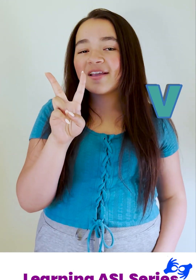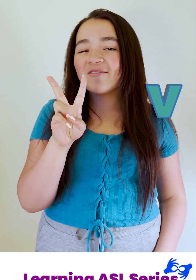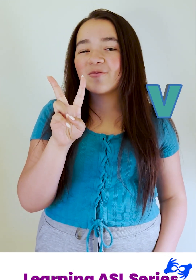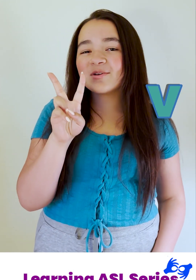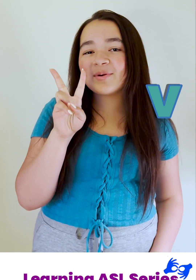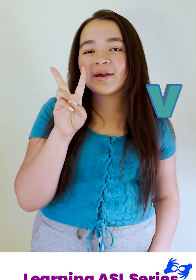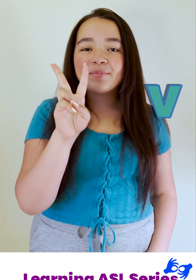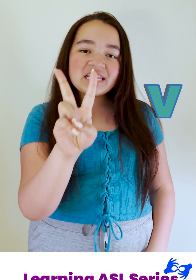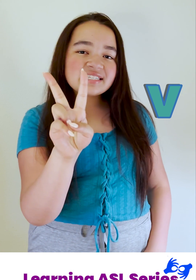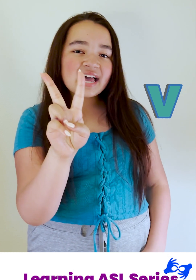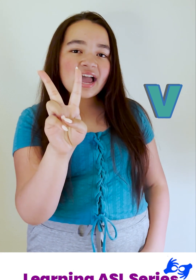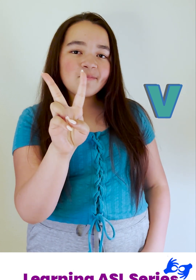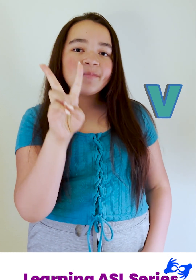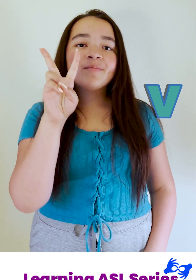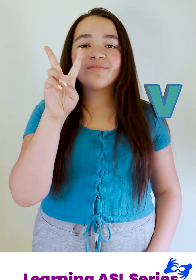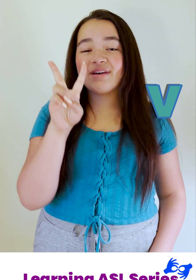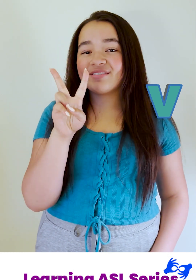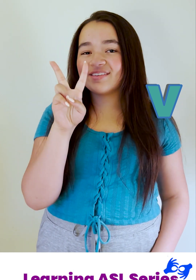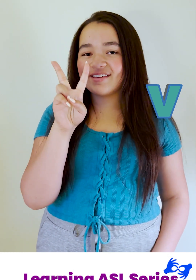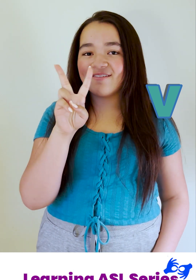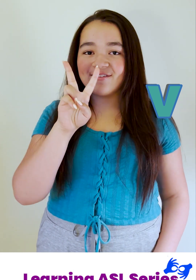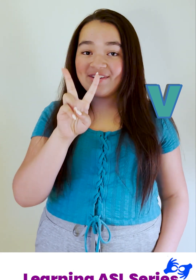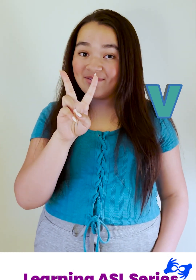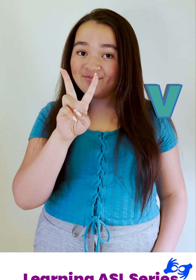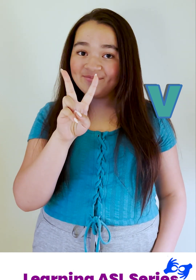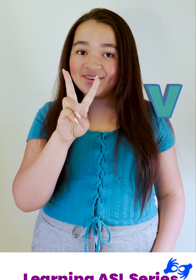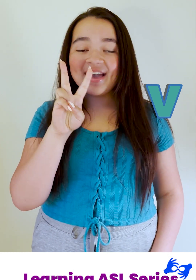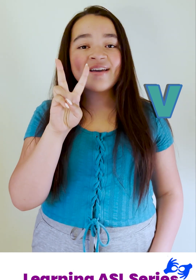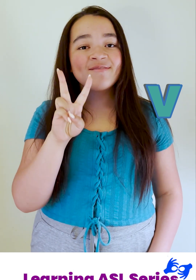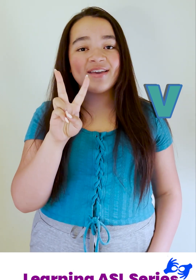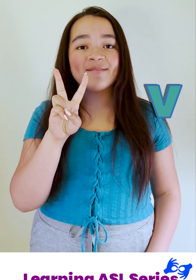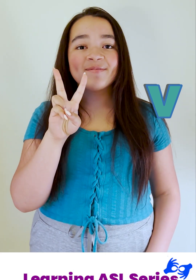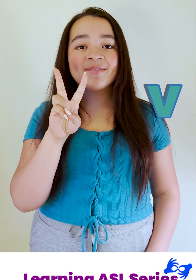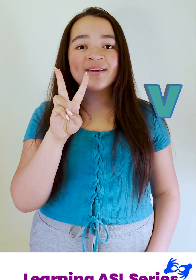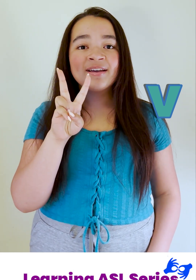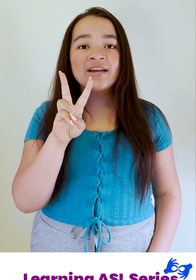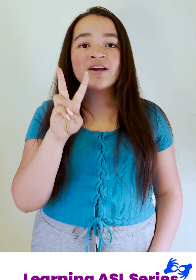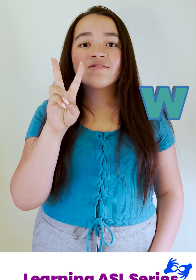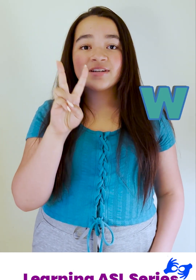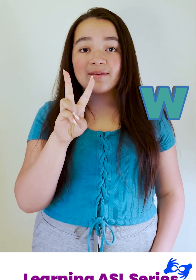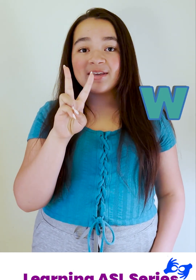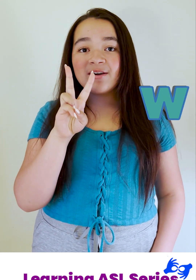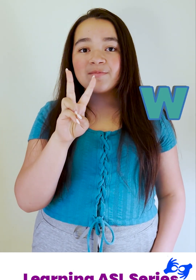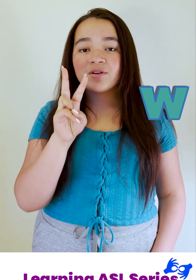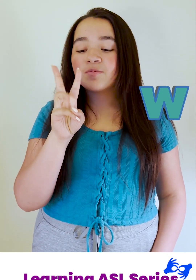were doing a peace sign, that's the sign for V. V. For W,